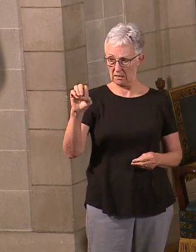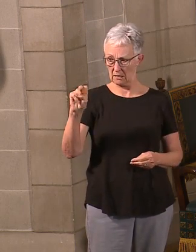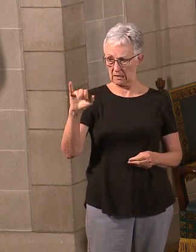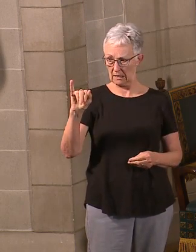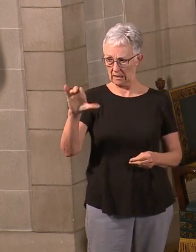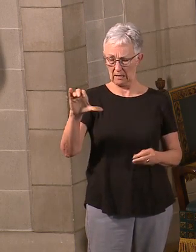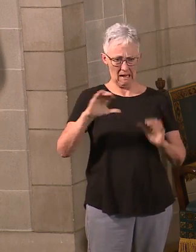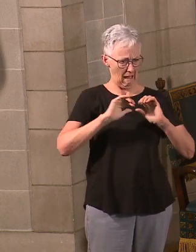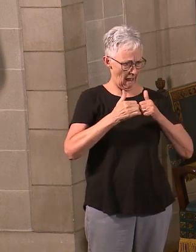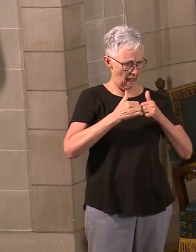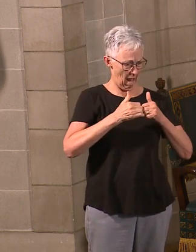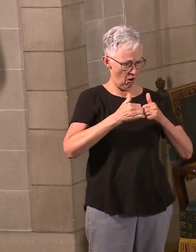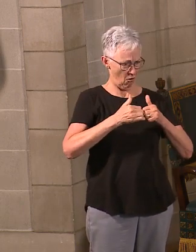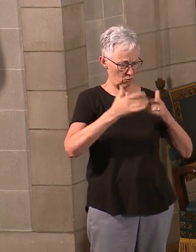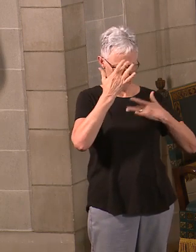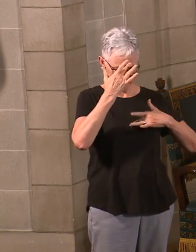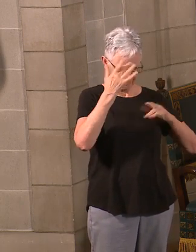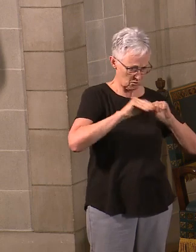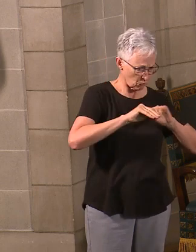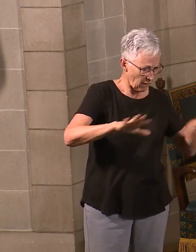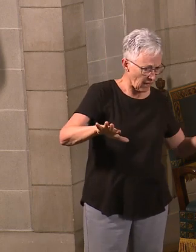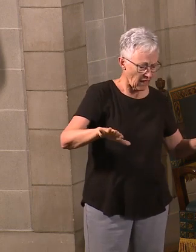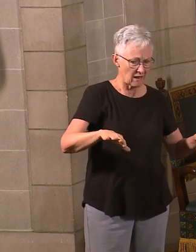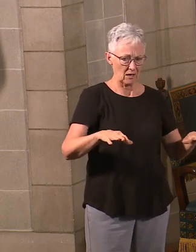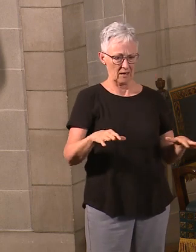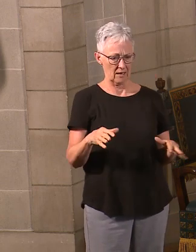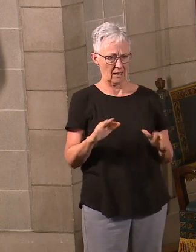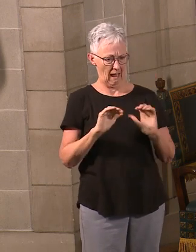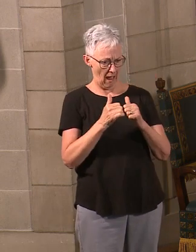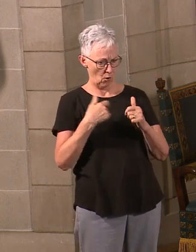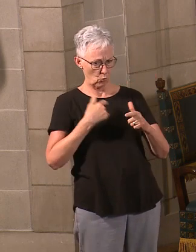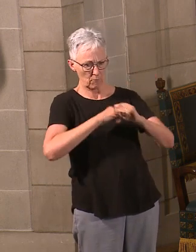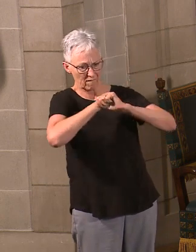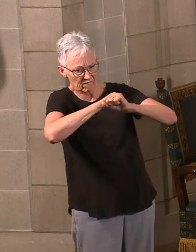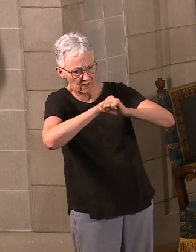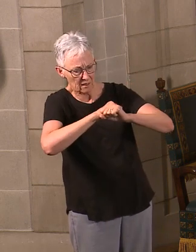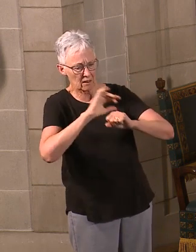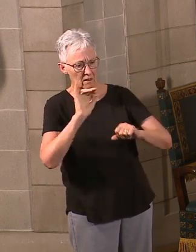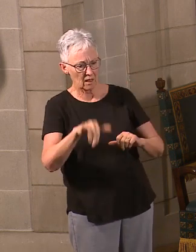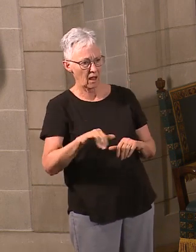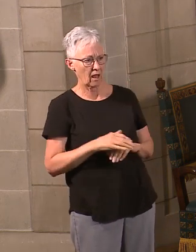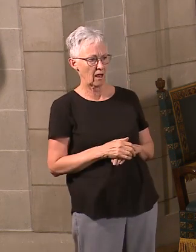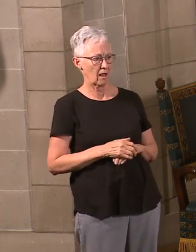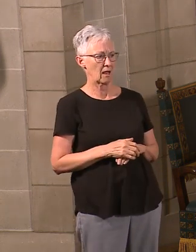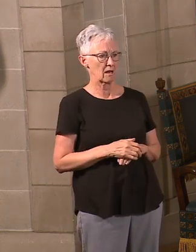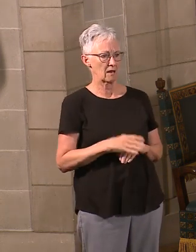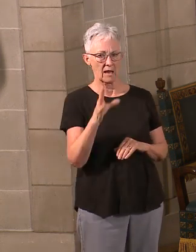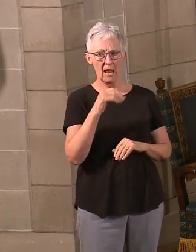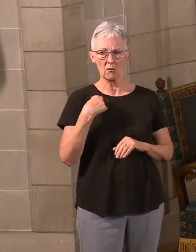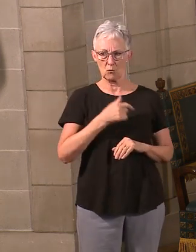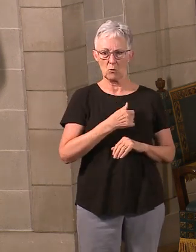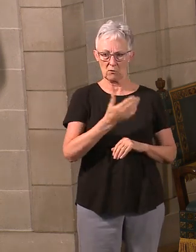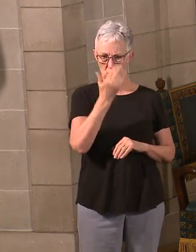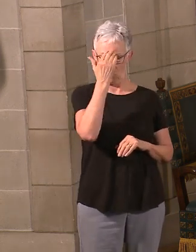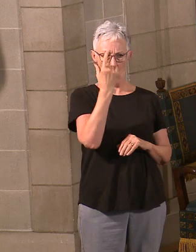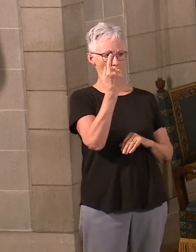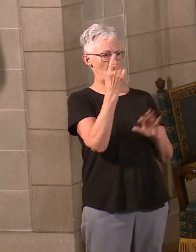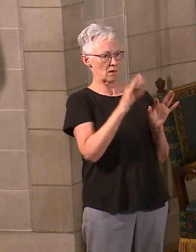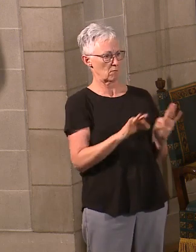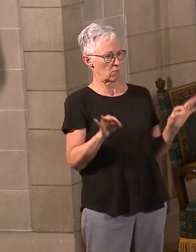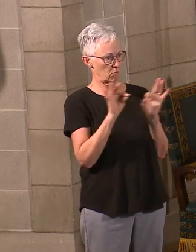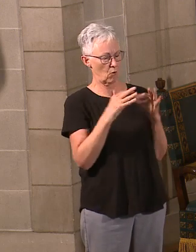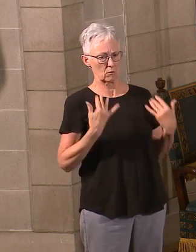of the biggest things, of course, has to do with limiting where people get together, and that's schools. And again, I want to compliment people like